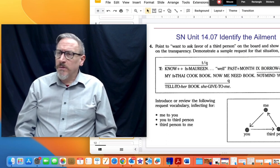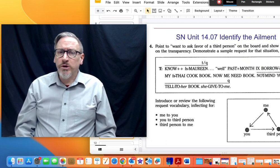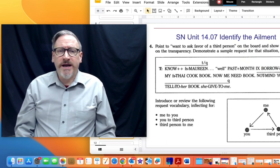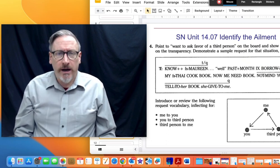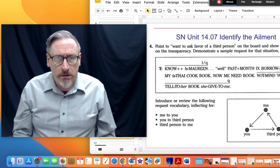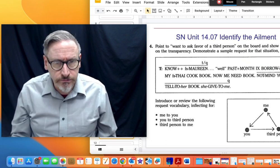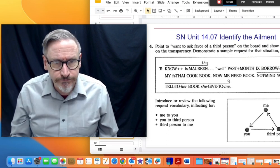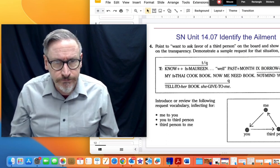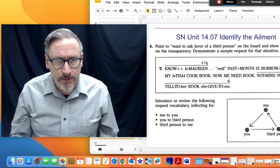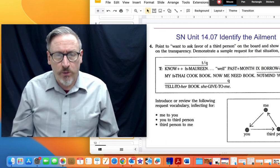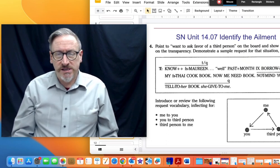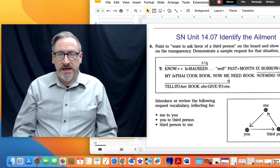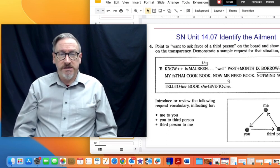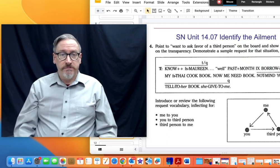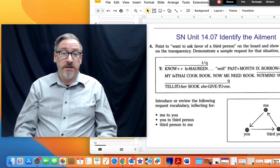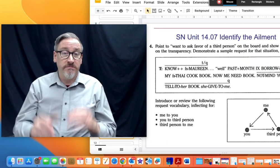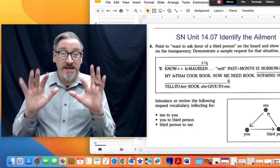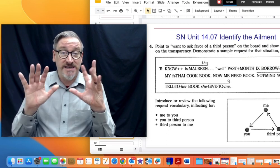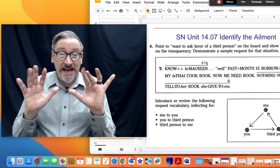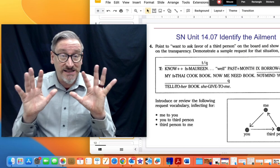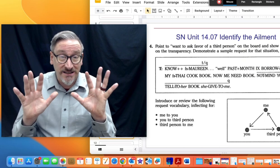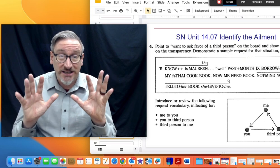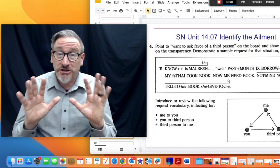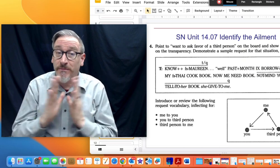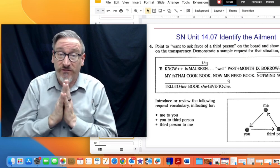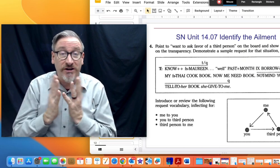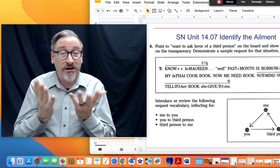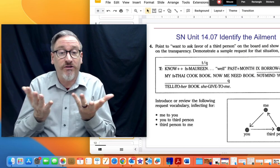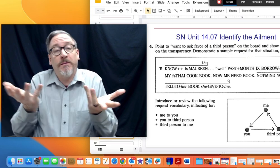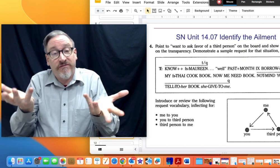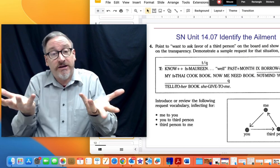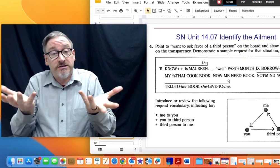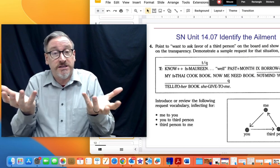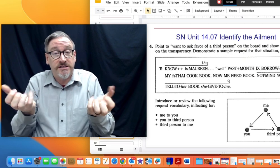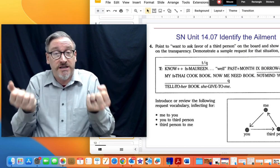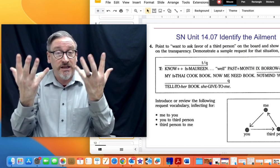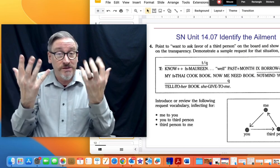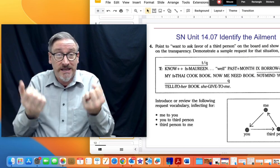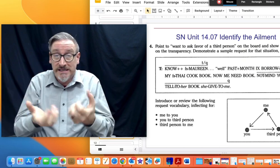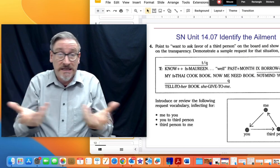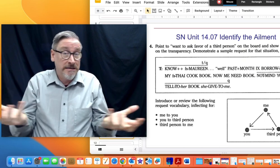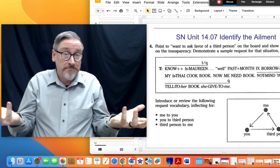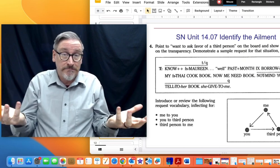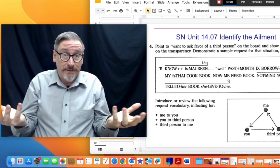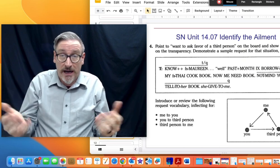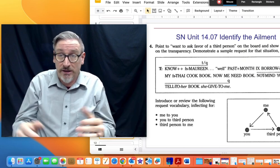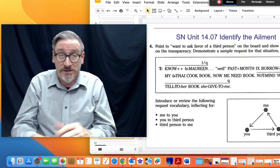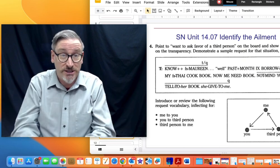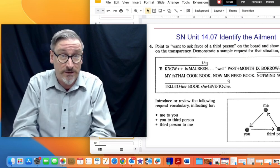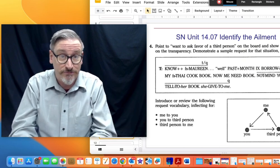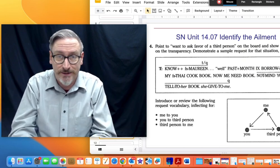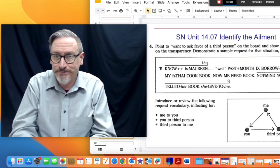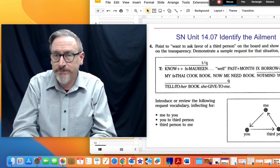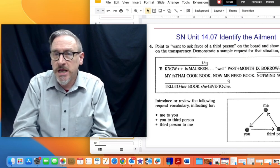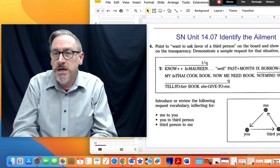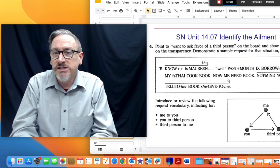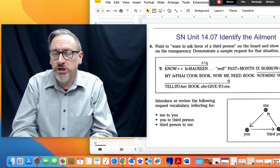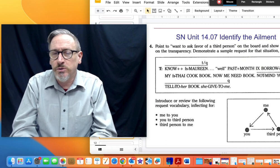a lot more care about one's eyes. As an ASL teacher, I'm very careful about my fingers because I lose these, I lost my job,